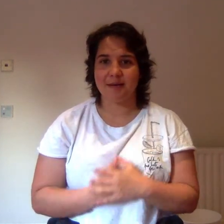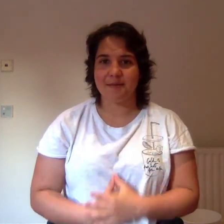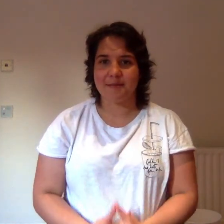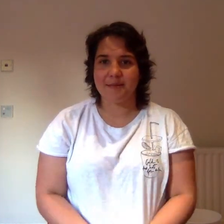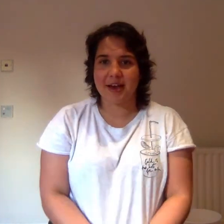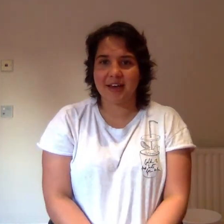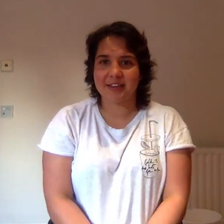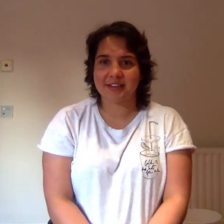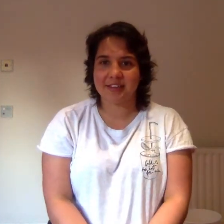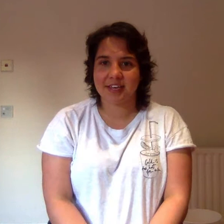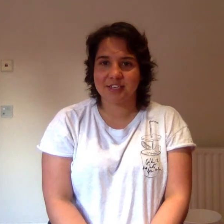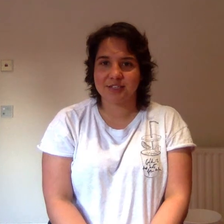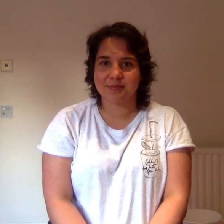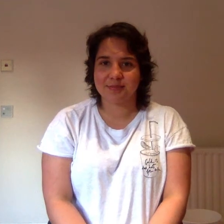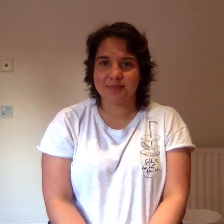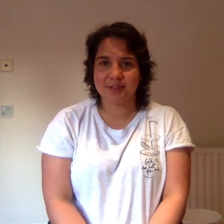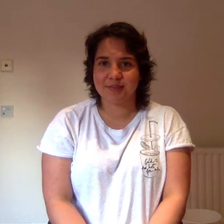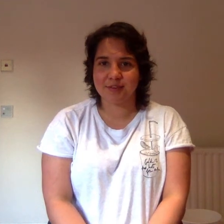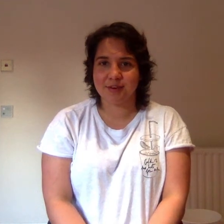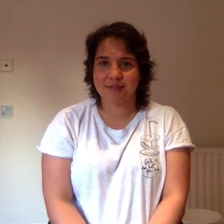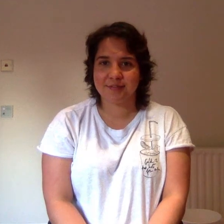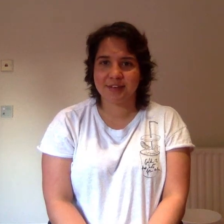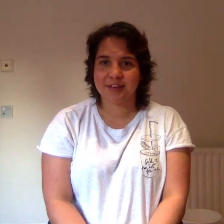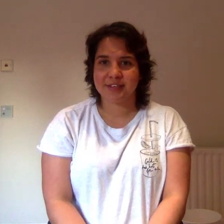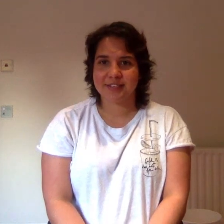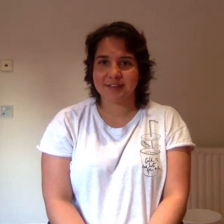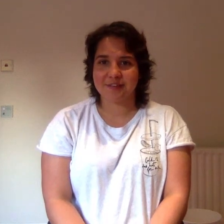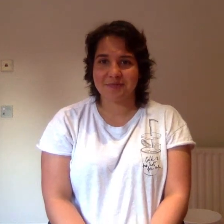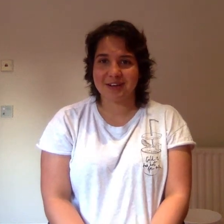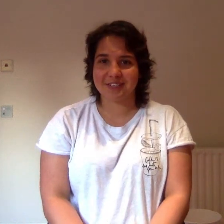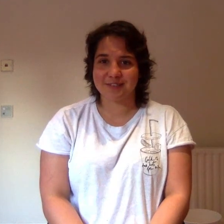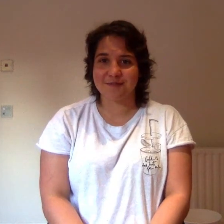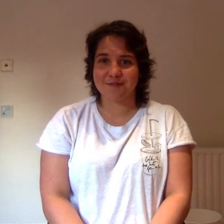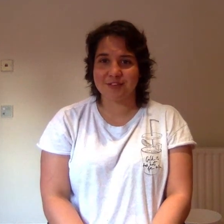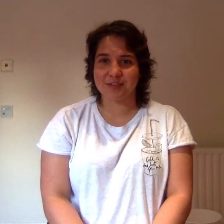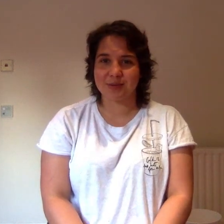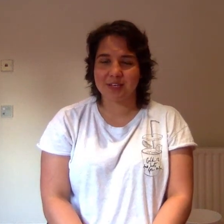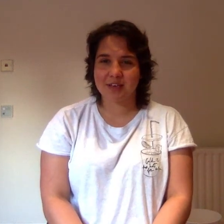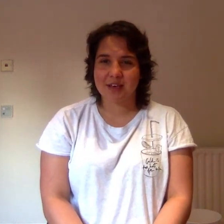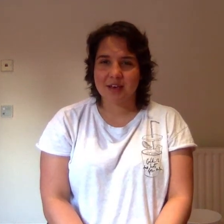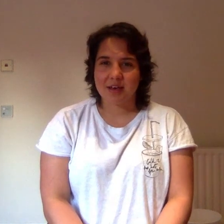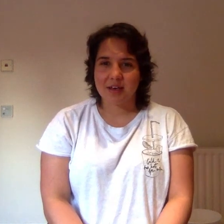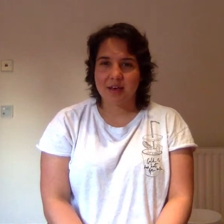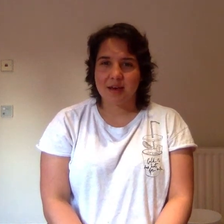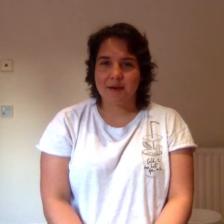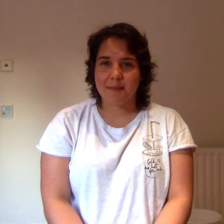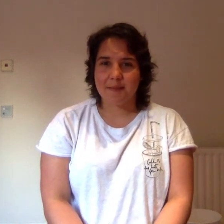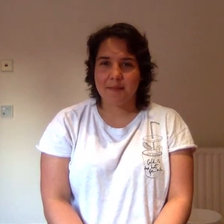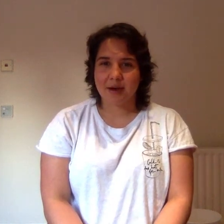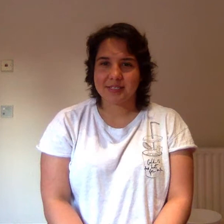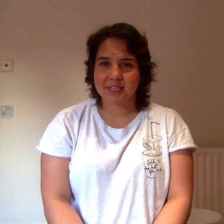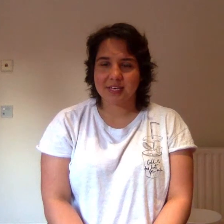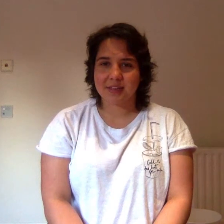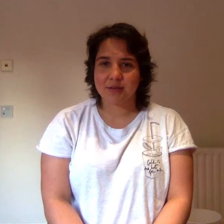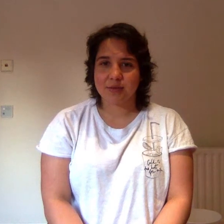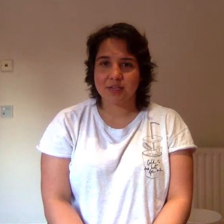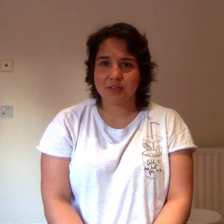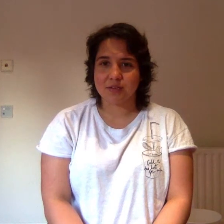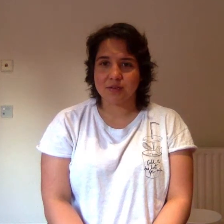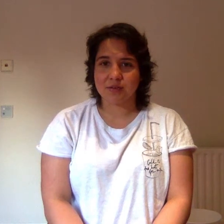and that should give you enough stuff to practice for this week. I was thinking that